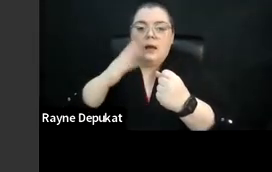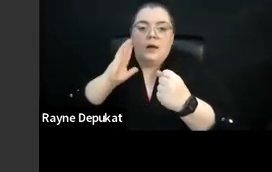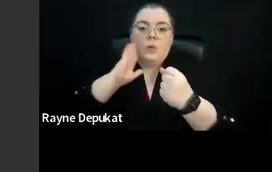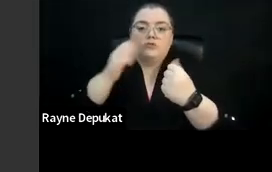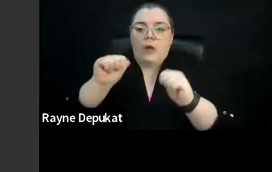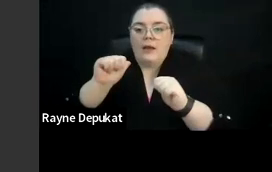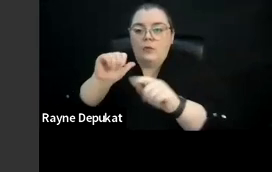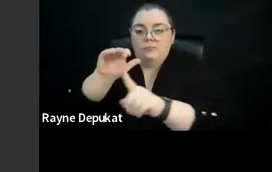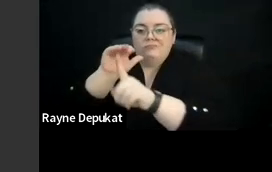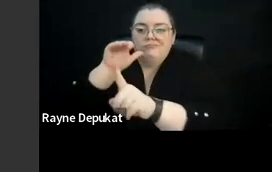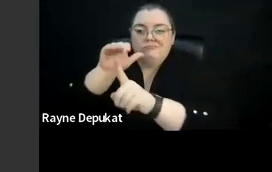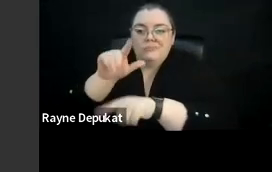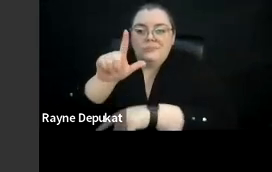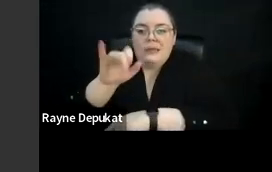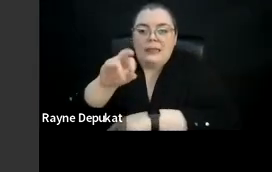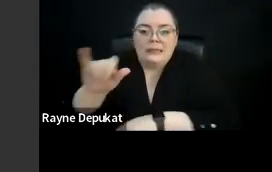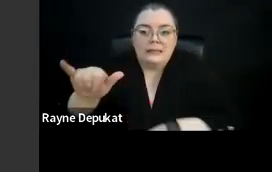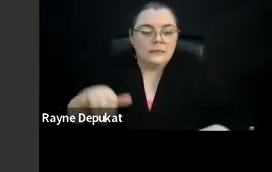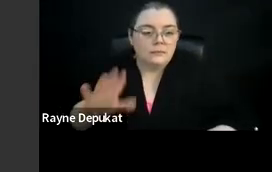If a different person is signing, then I'll